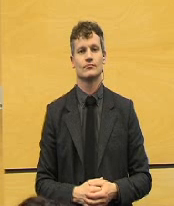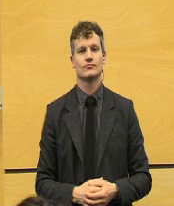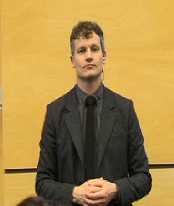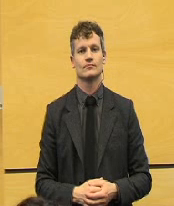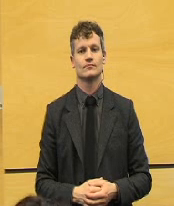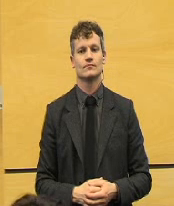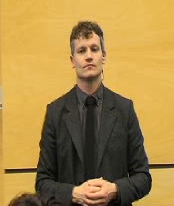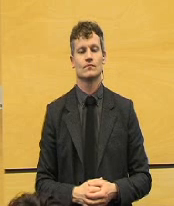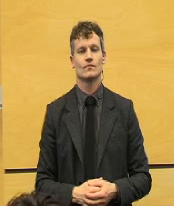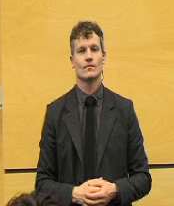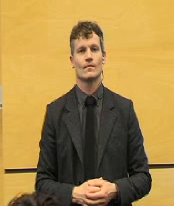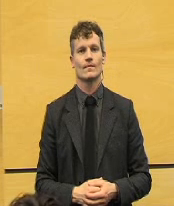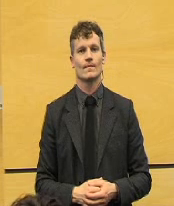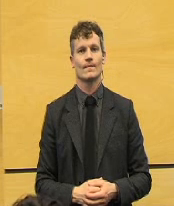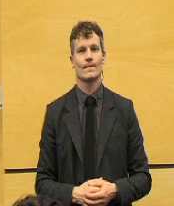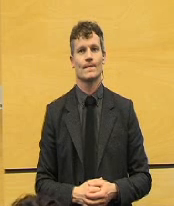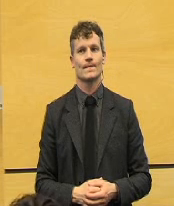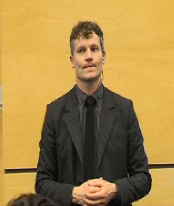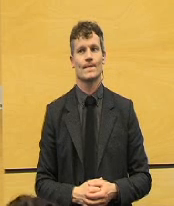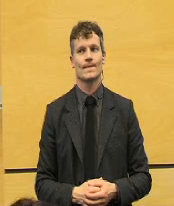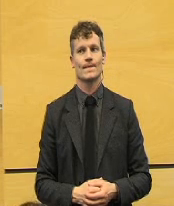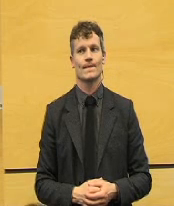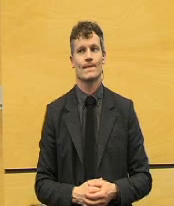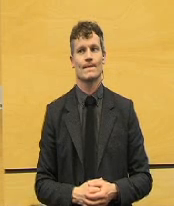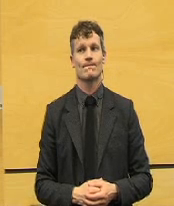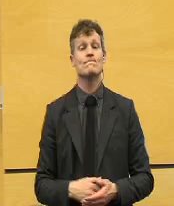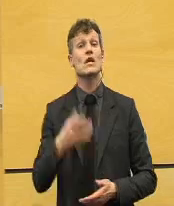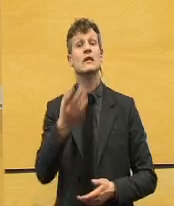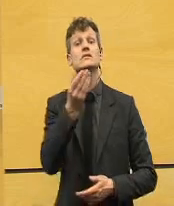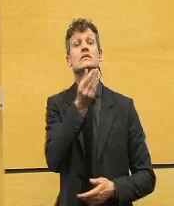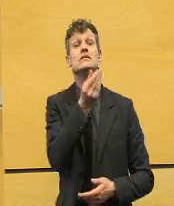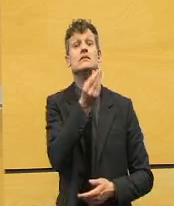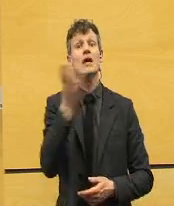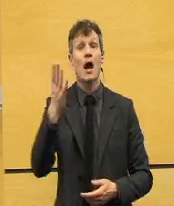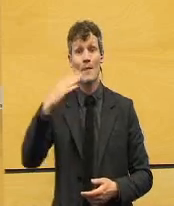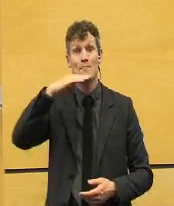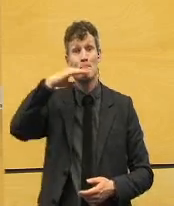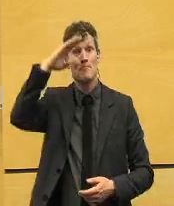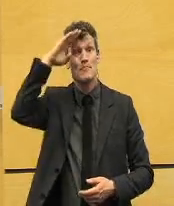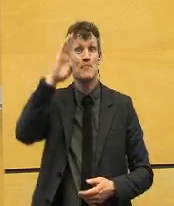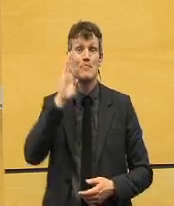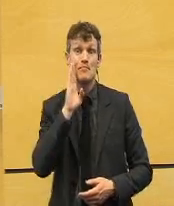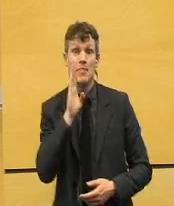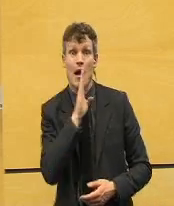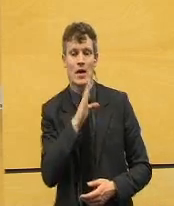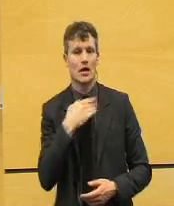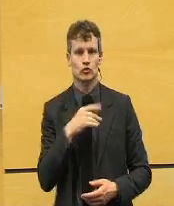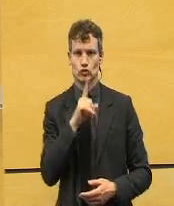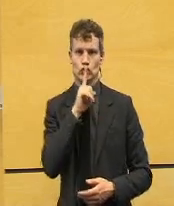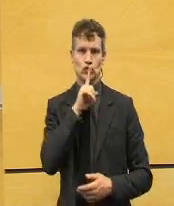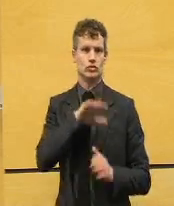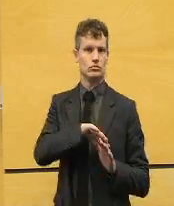As a parent side, they view this as a stigmatization.